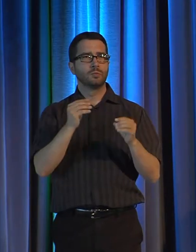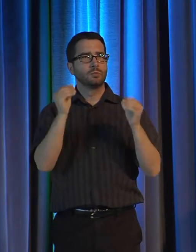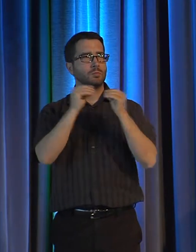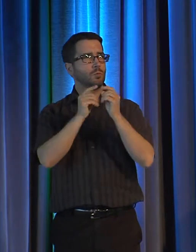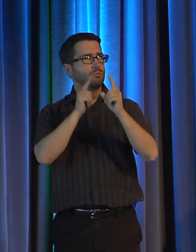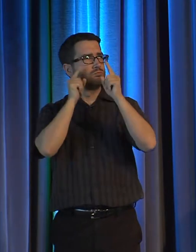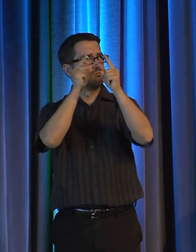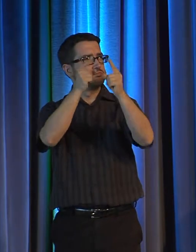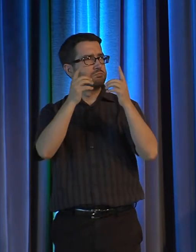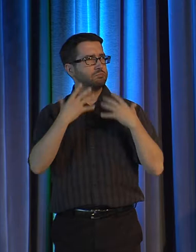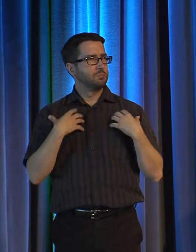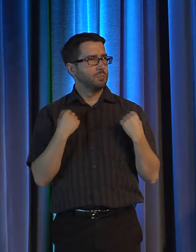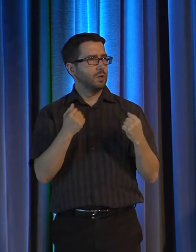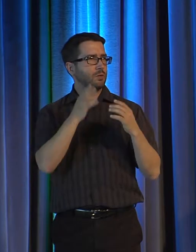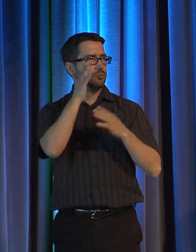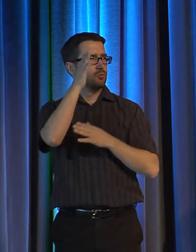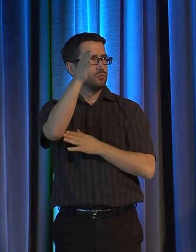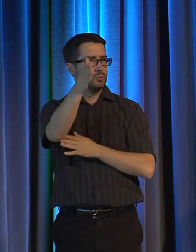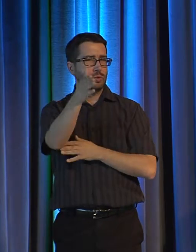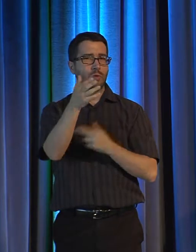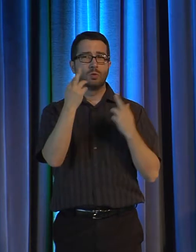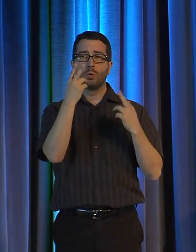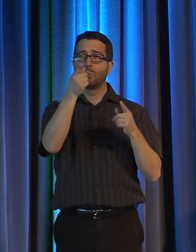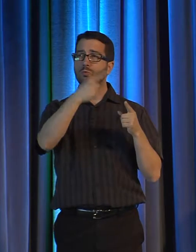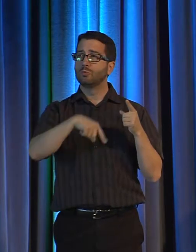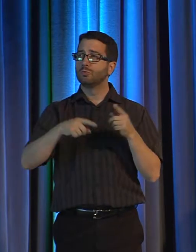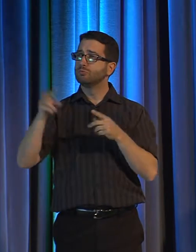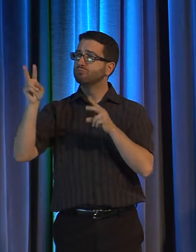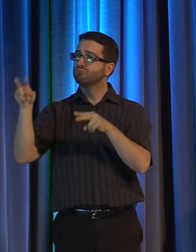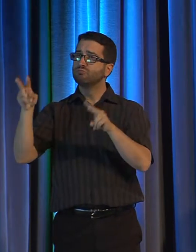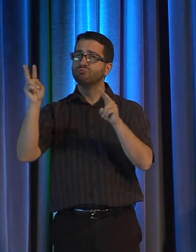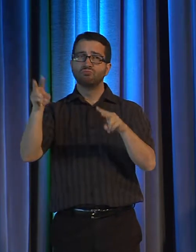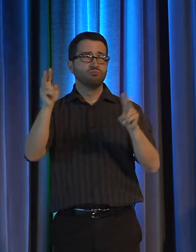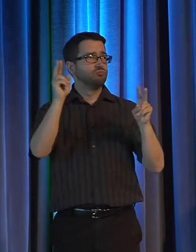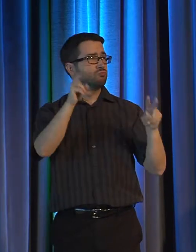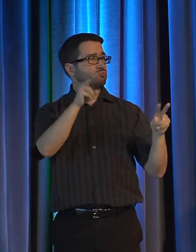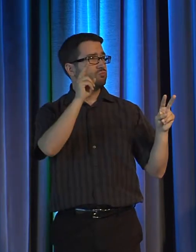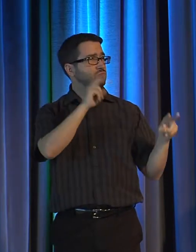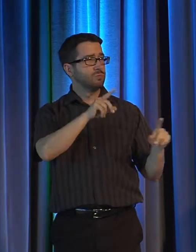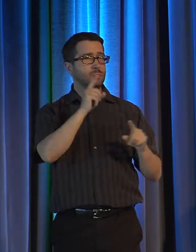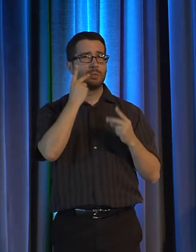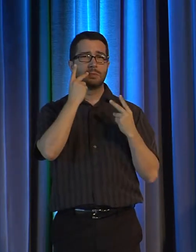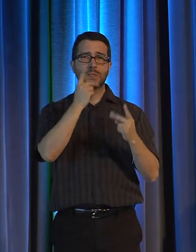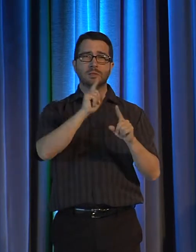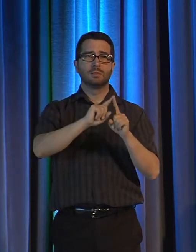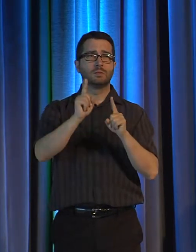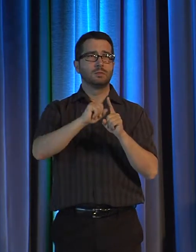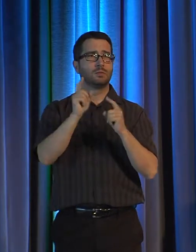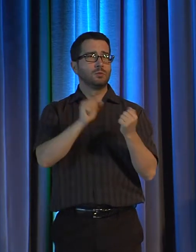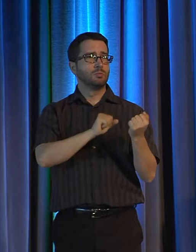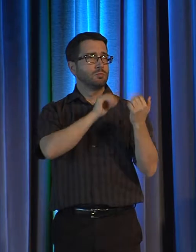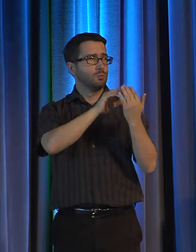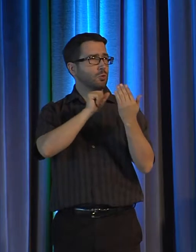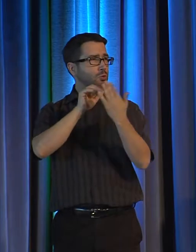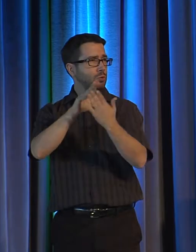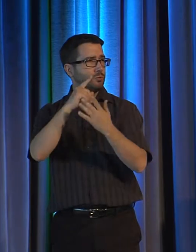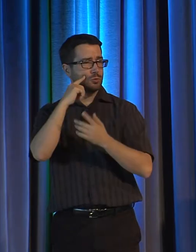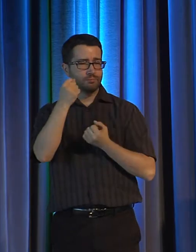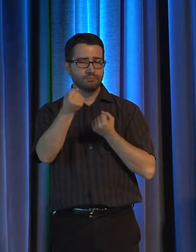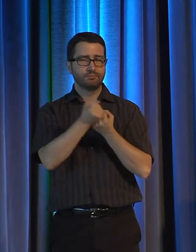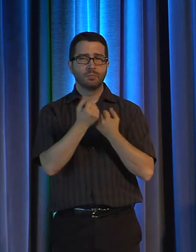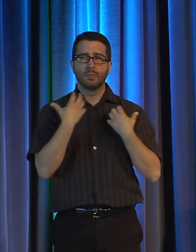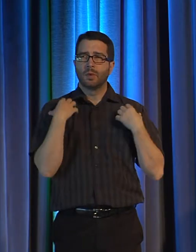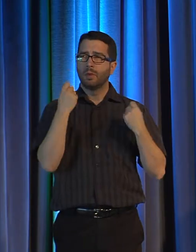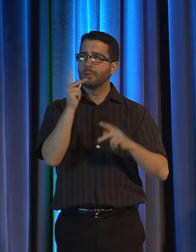had an opportunity to visit each of the posters to see examples of innovative approaches to support healthy people,